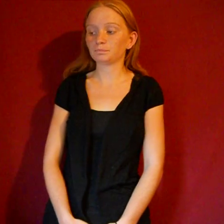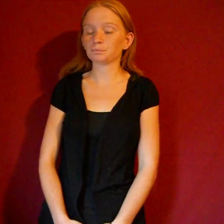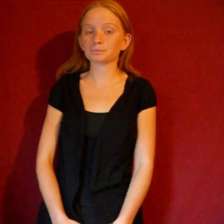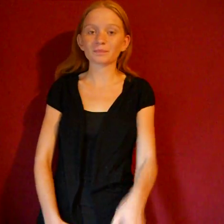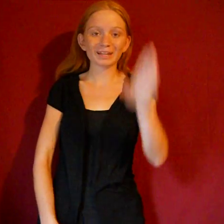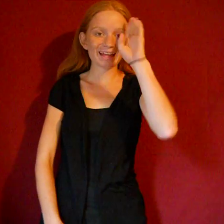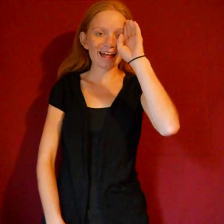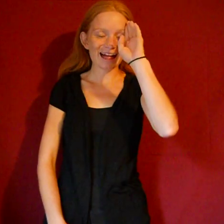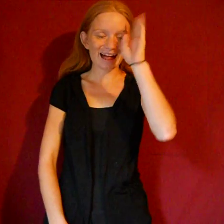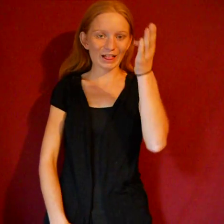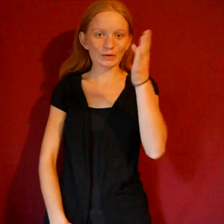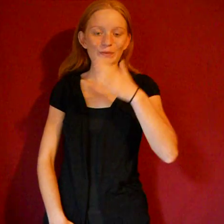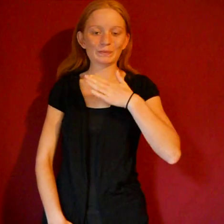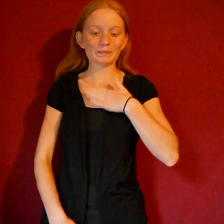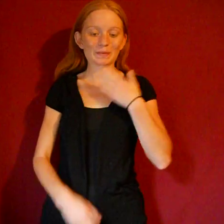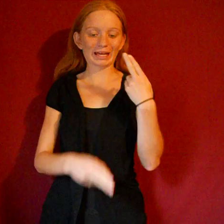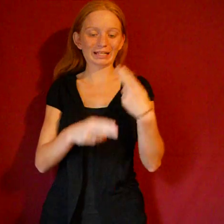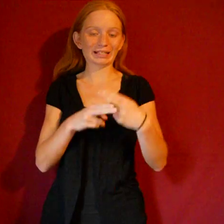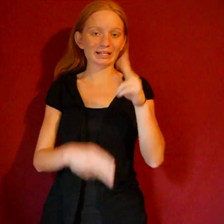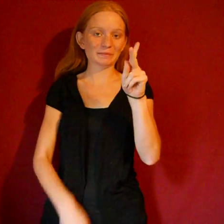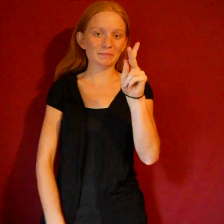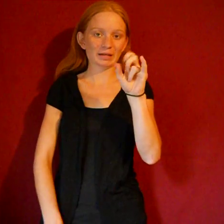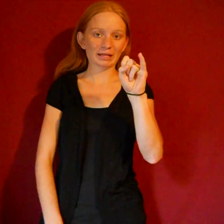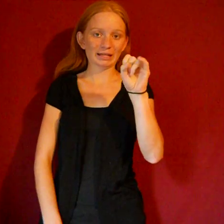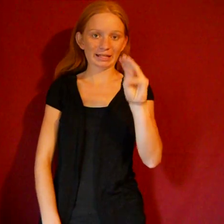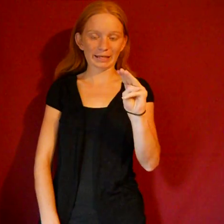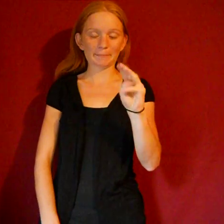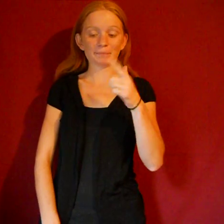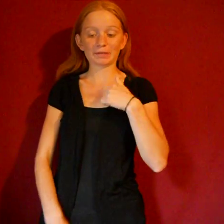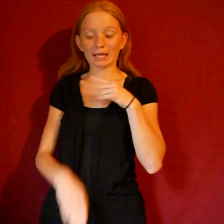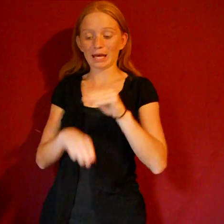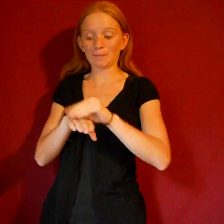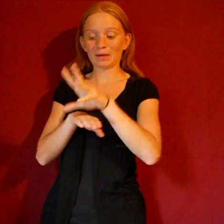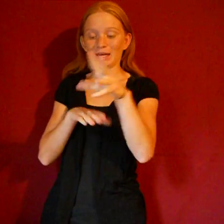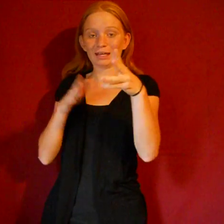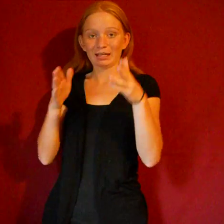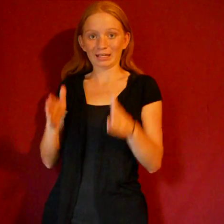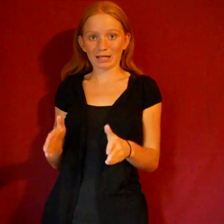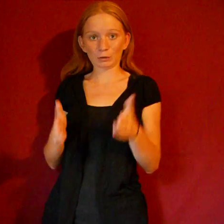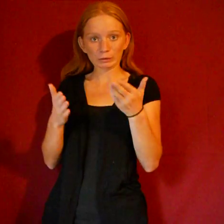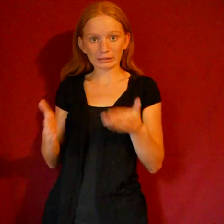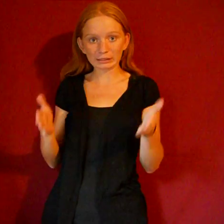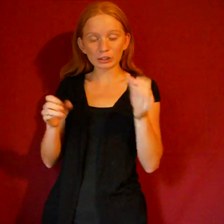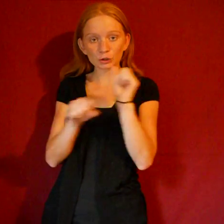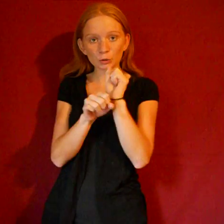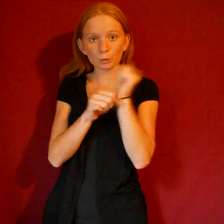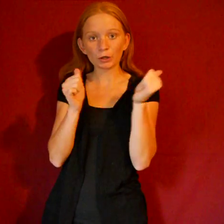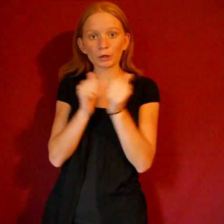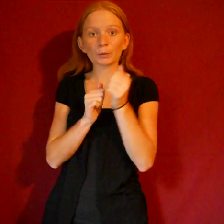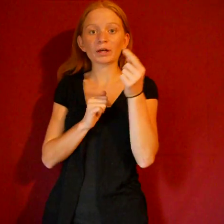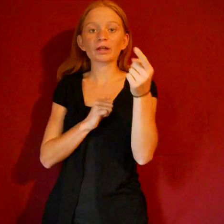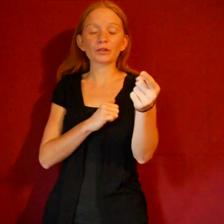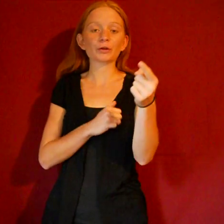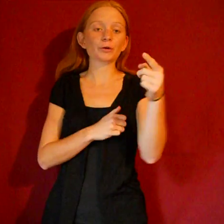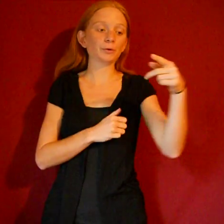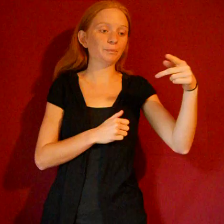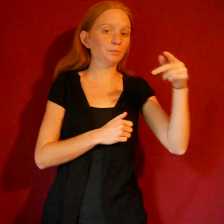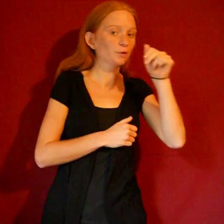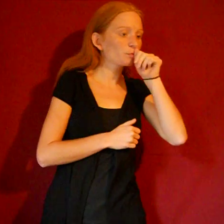Hello, Mark. My name's Kim, and I'm the counselor assigned to you by Kreider Center. This is our first meeting,